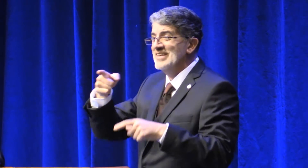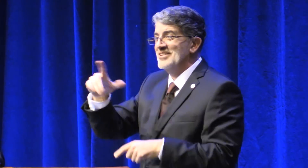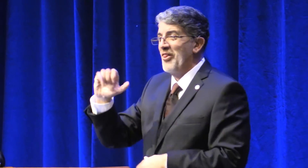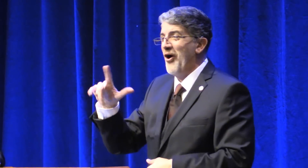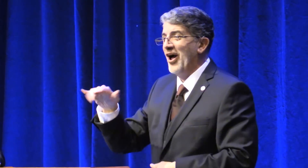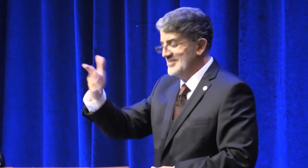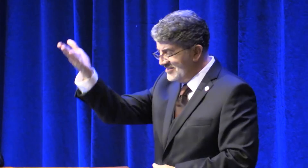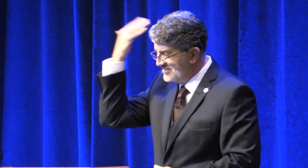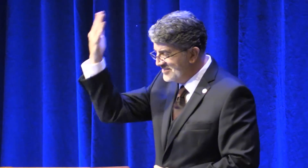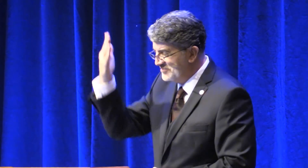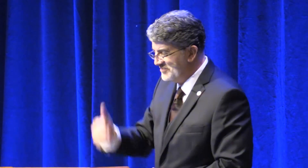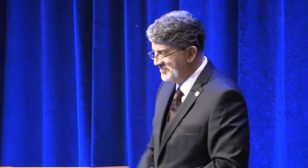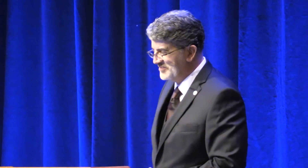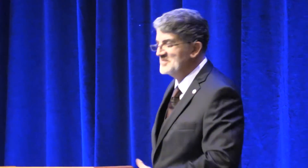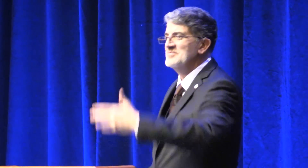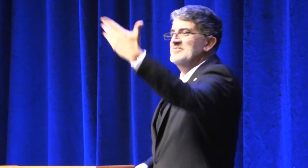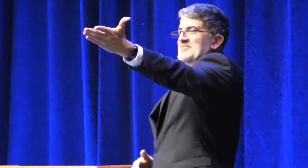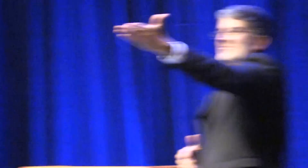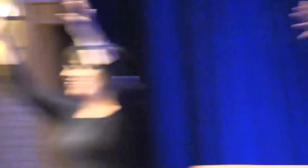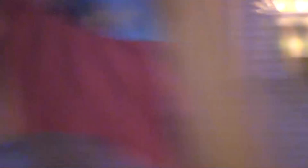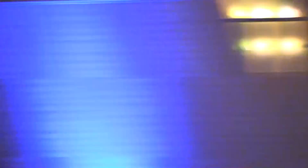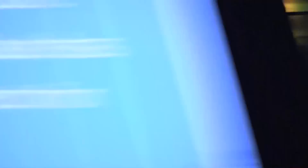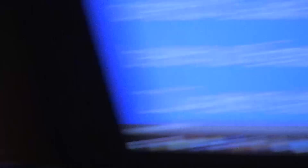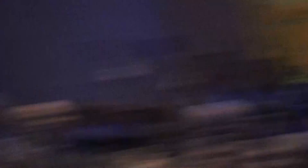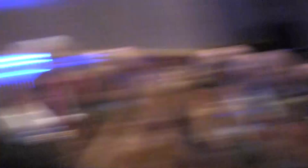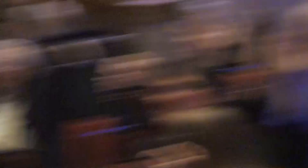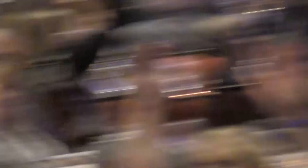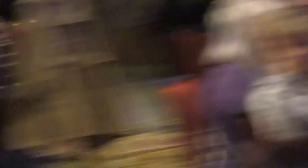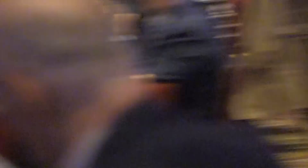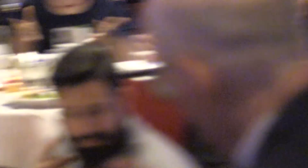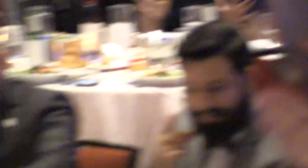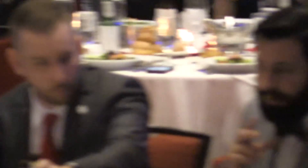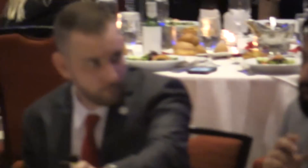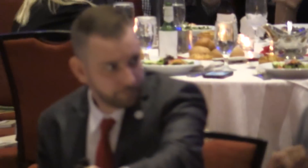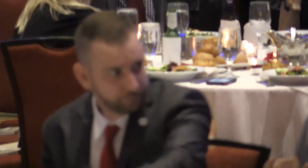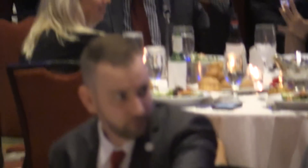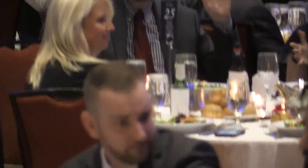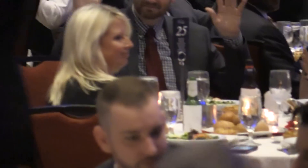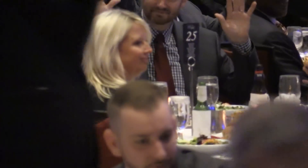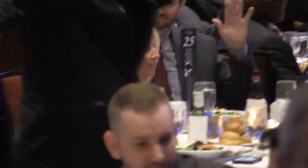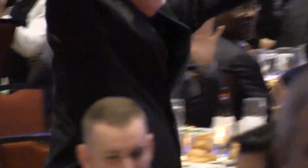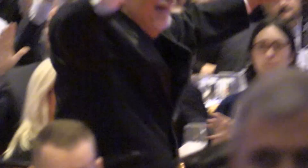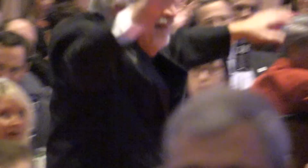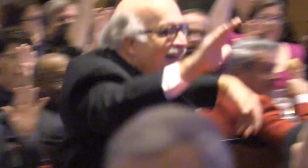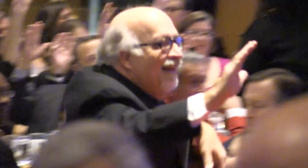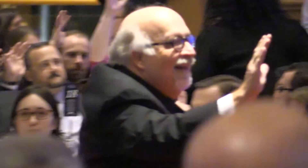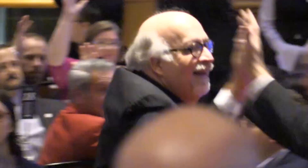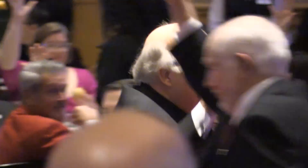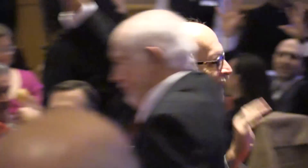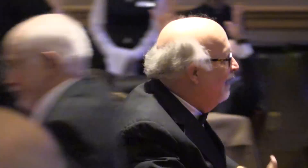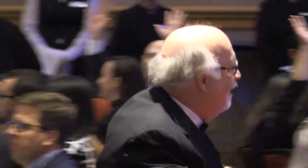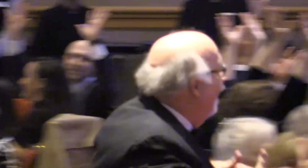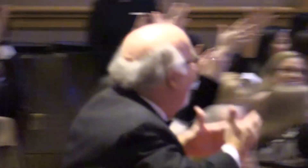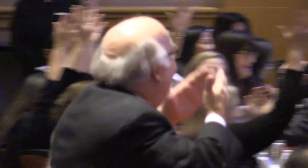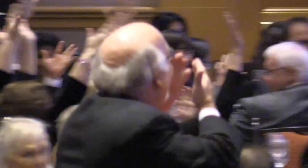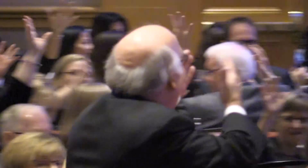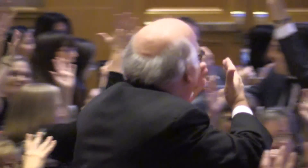amazing. And you rock, Claude. Woo, Claude! Let's hear it for Claude. Let's give him a round